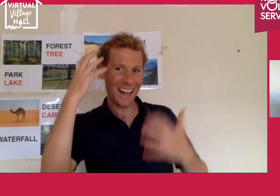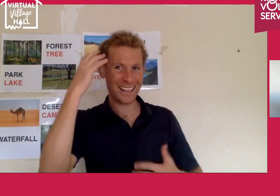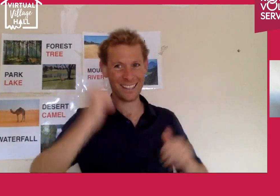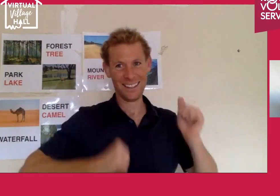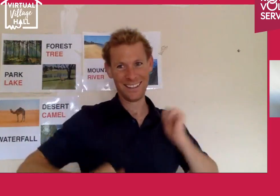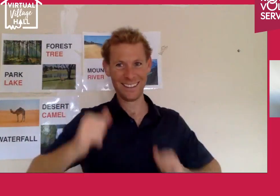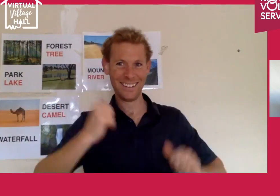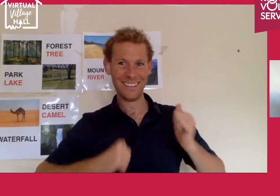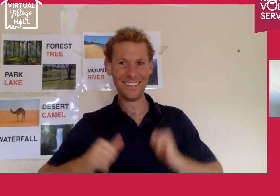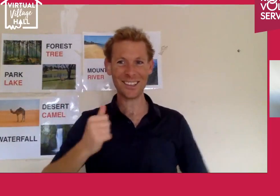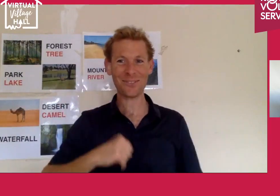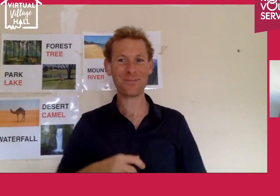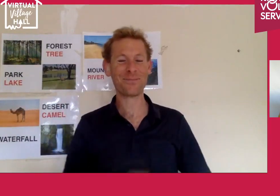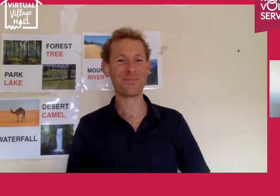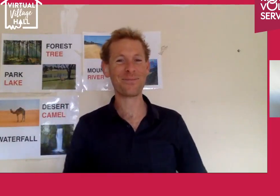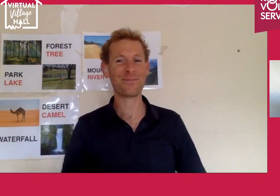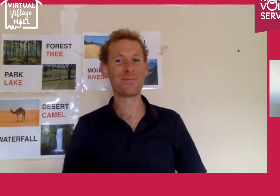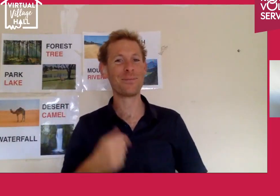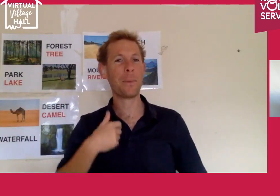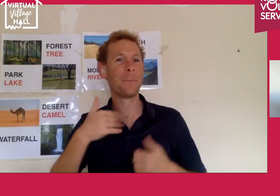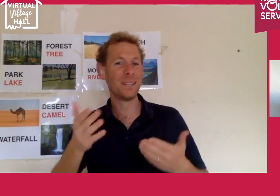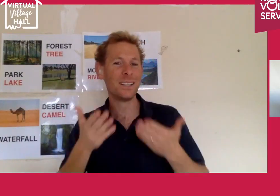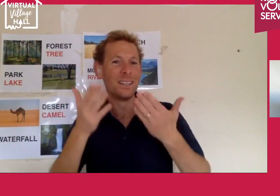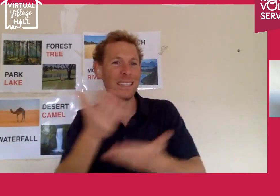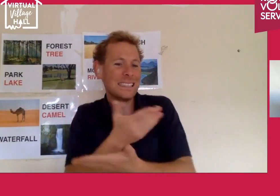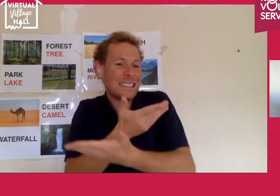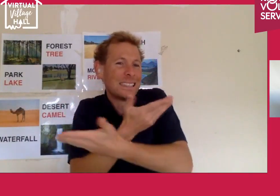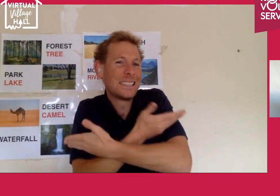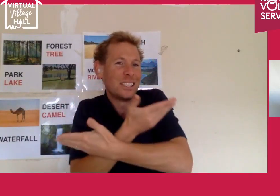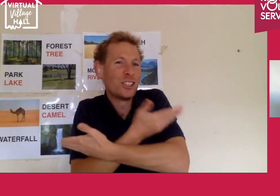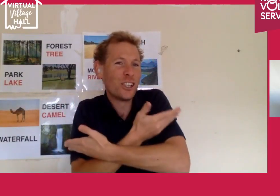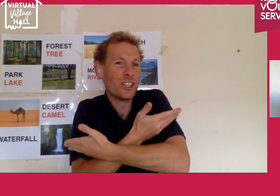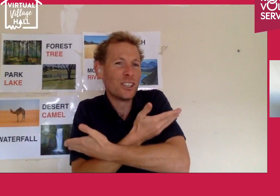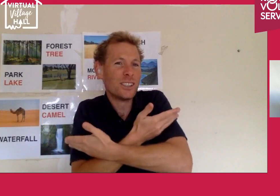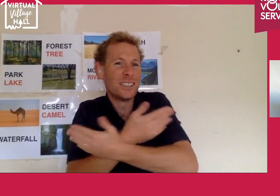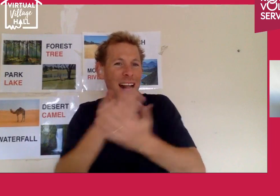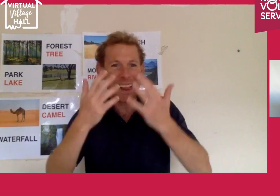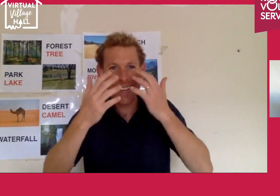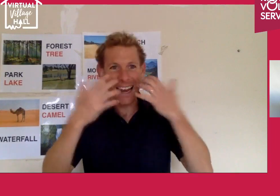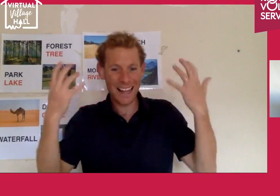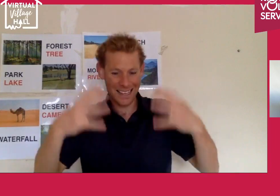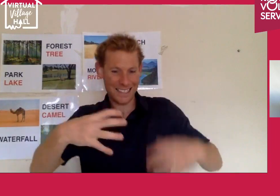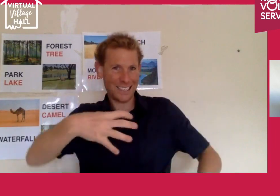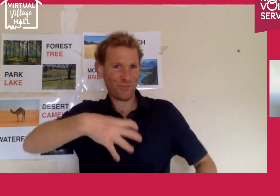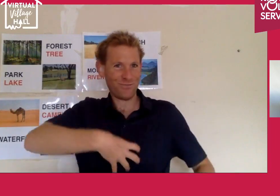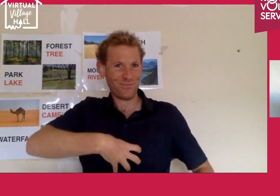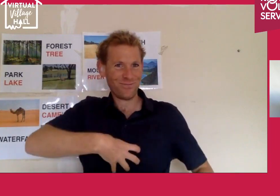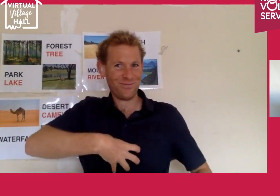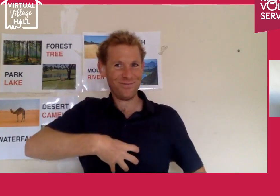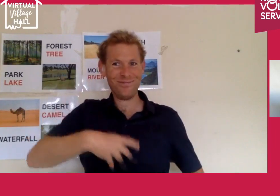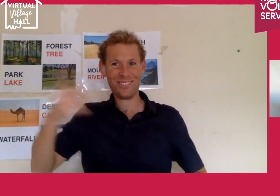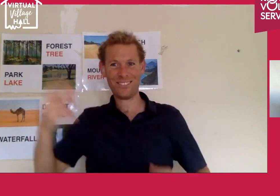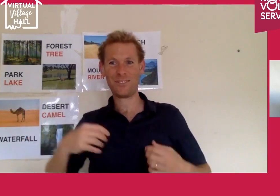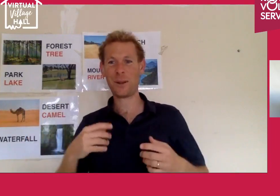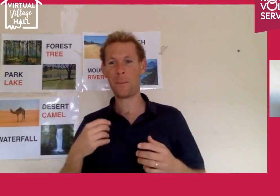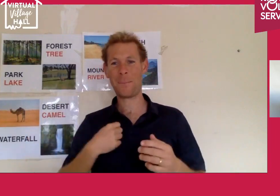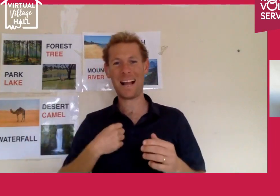birds. And oh, they absolutely loved it. And it was really nice. We all got T-shirts with the Lion King on,